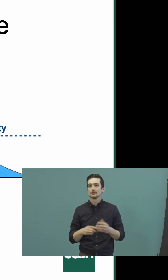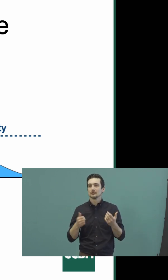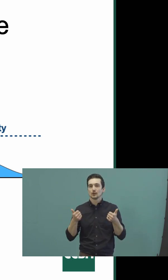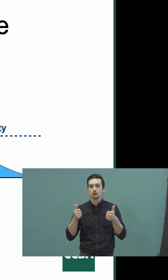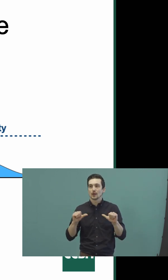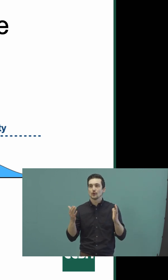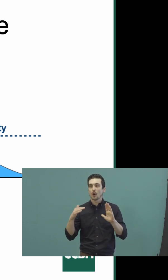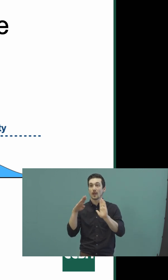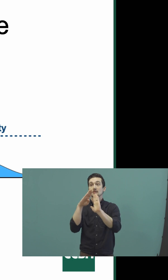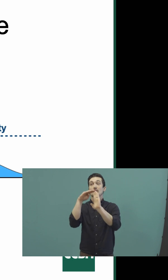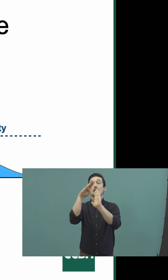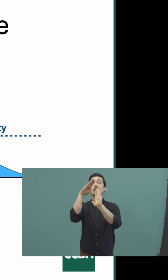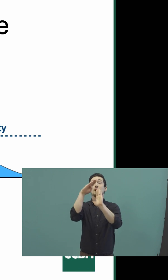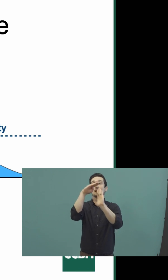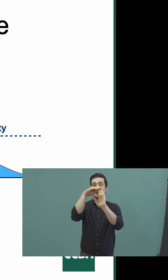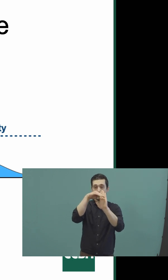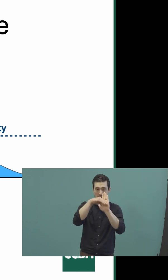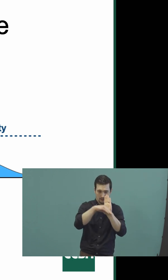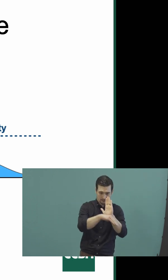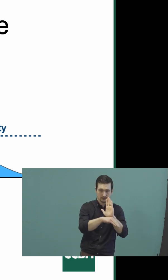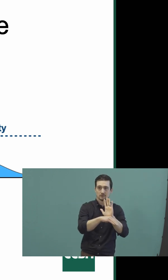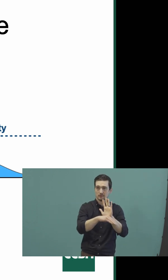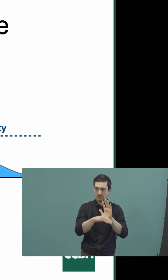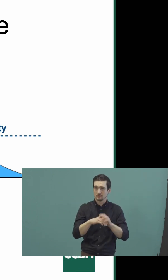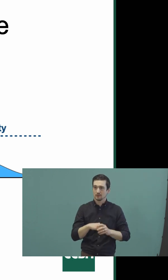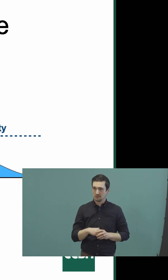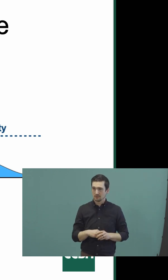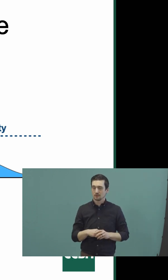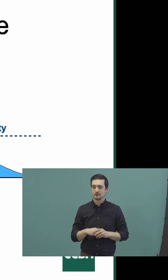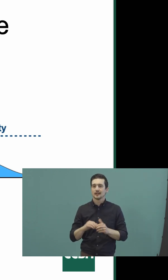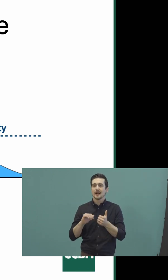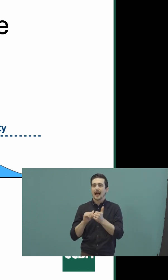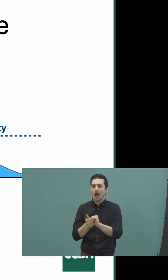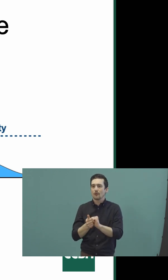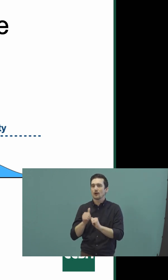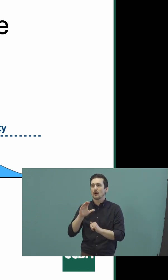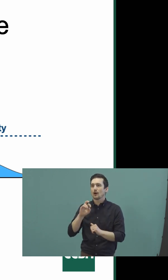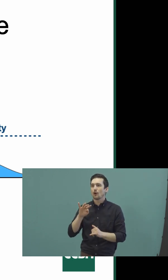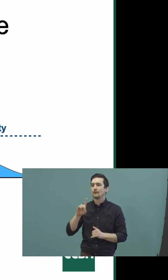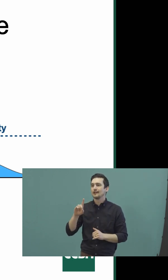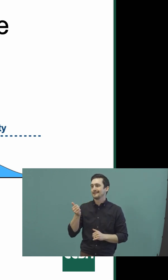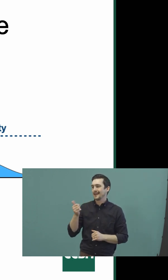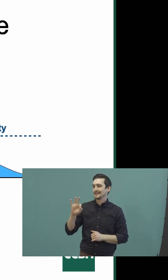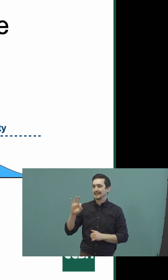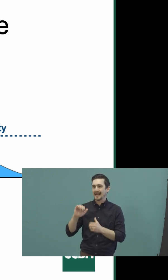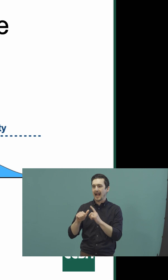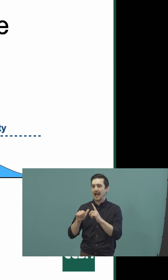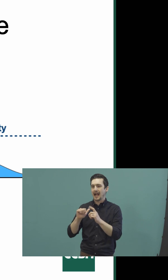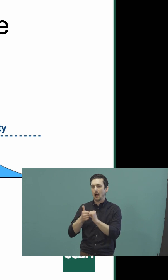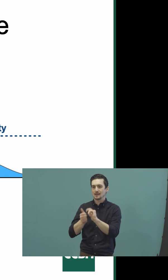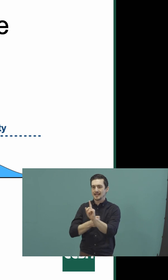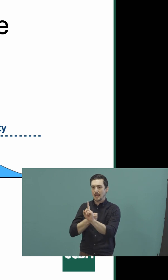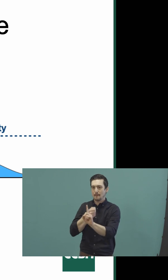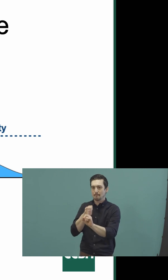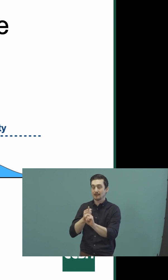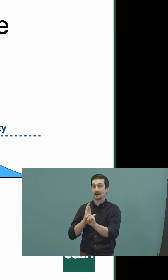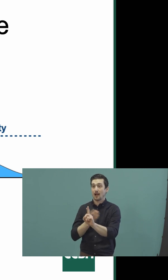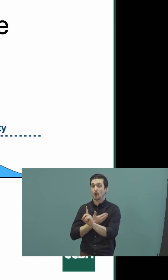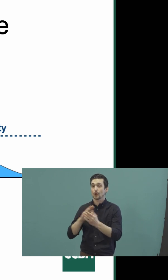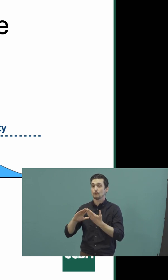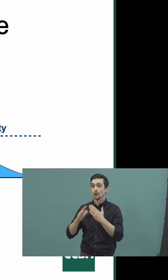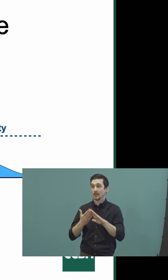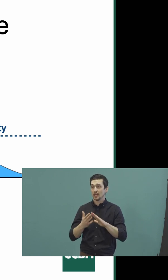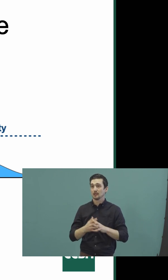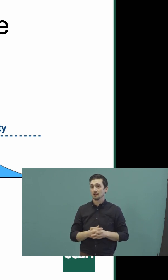curve of how this COVID-19 or coronavirus infection has impacted our community in a